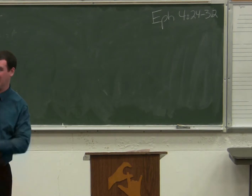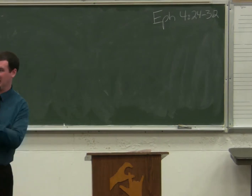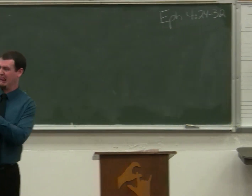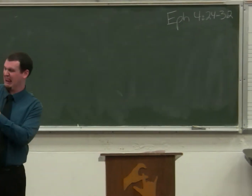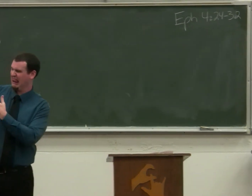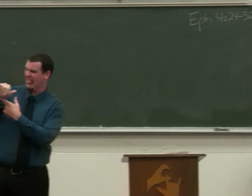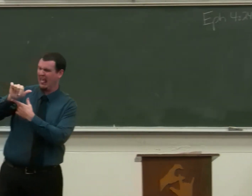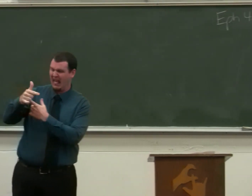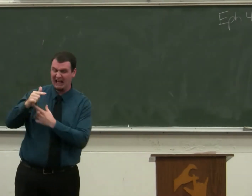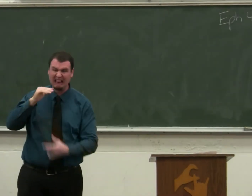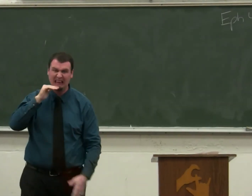Lying.